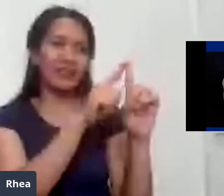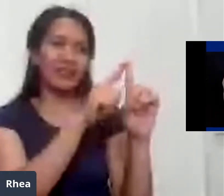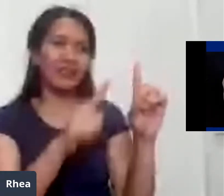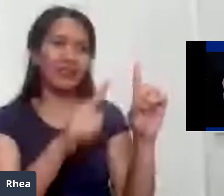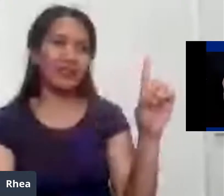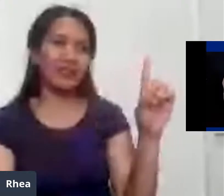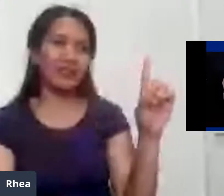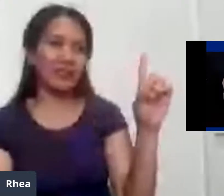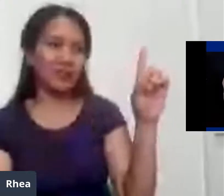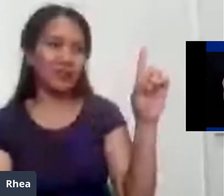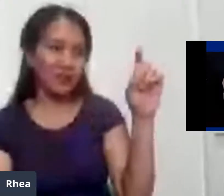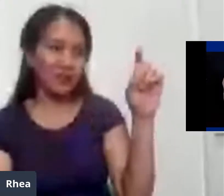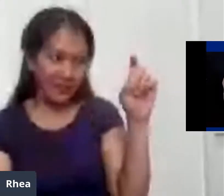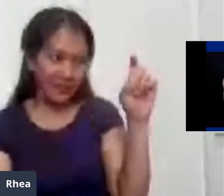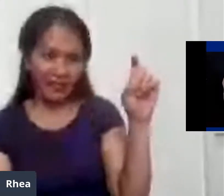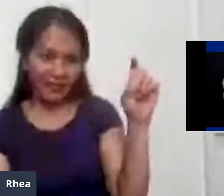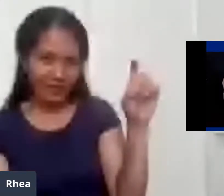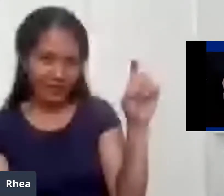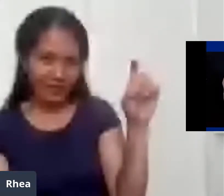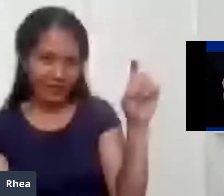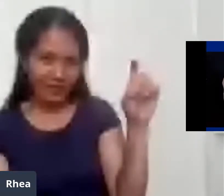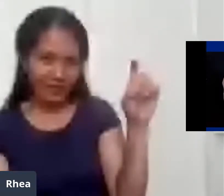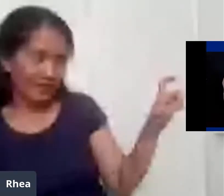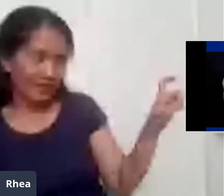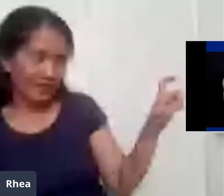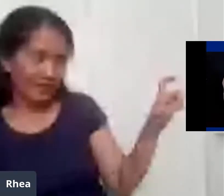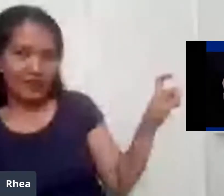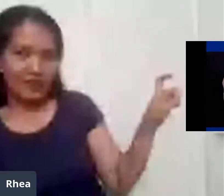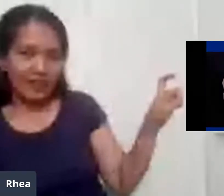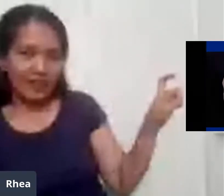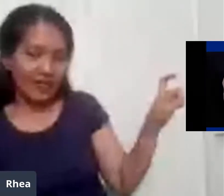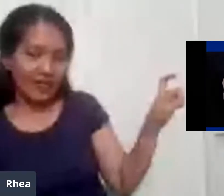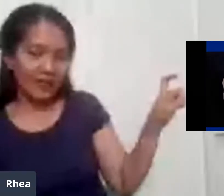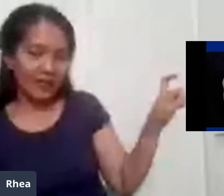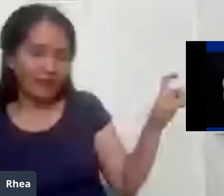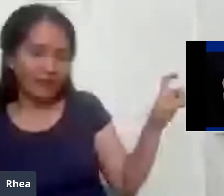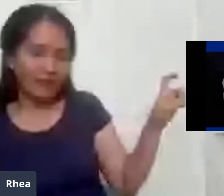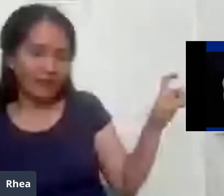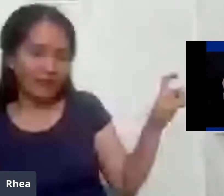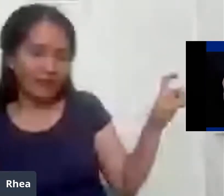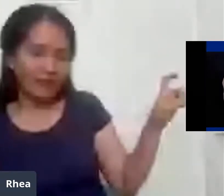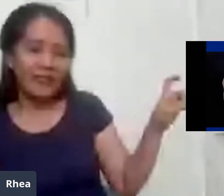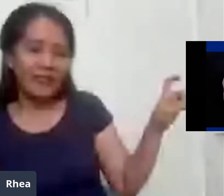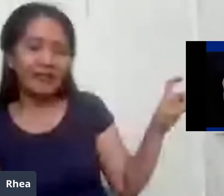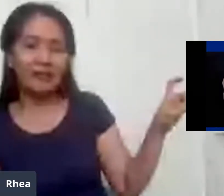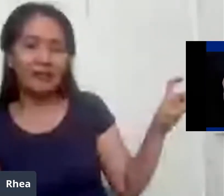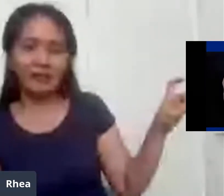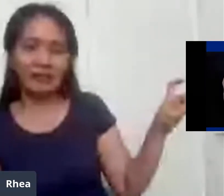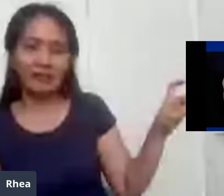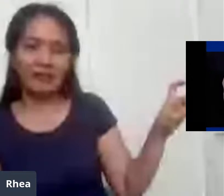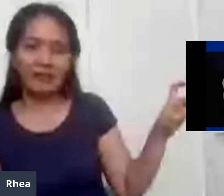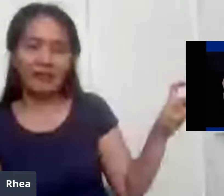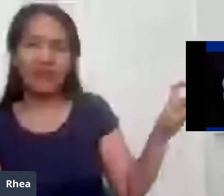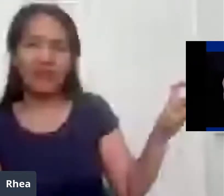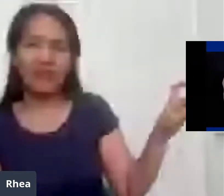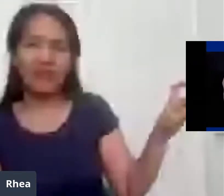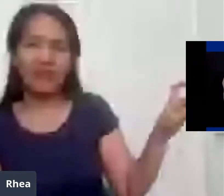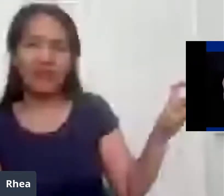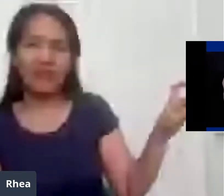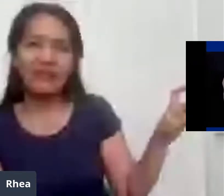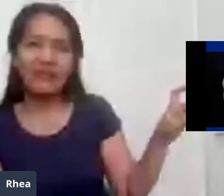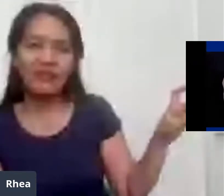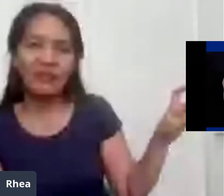X. The pointing finger at the index finger, and we are going to hook it like this.